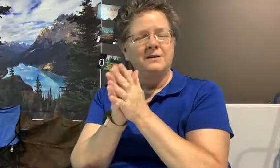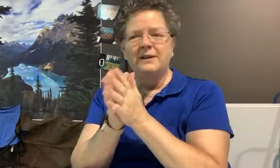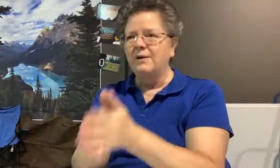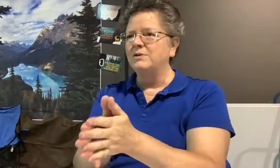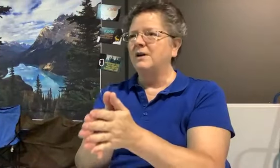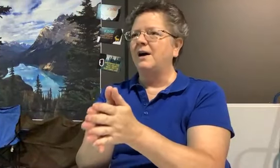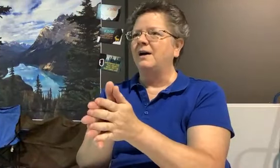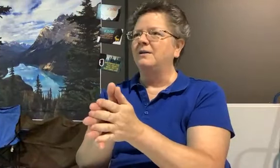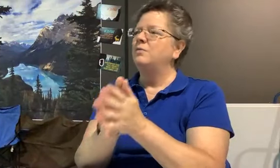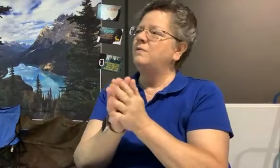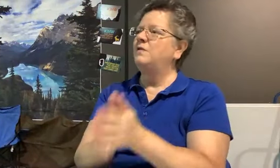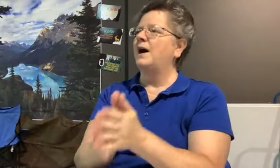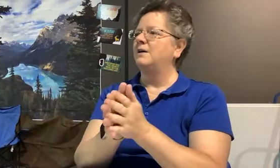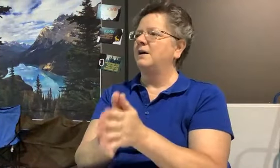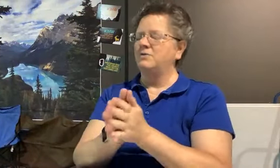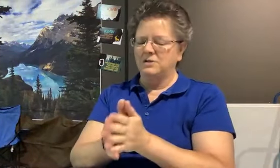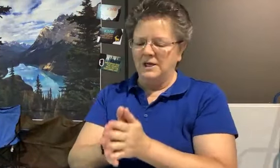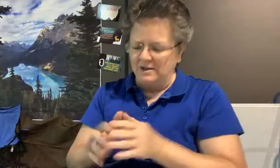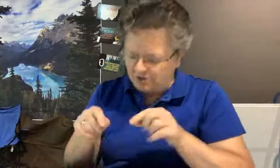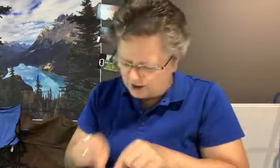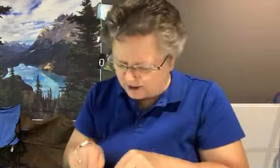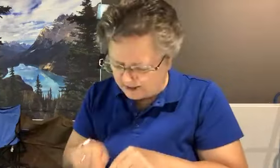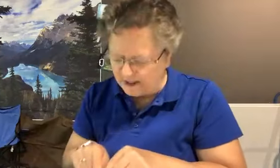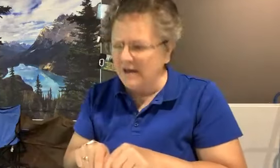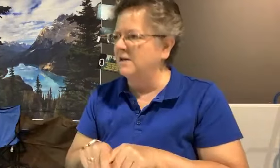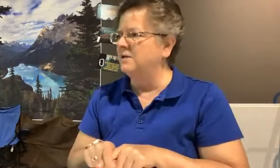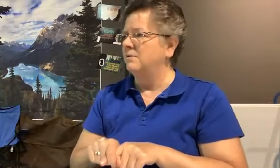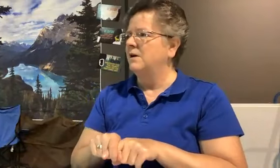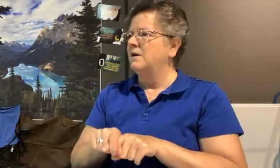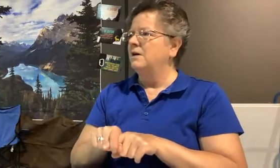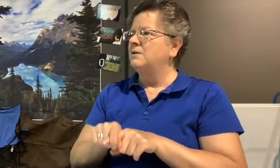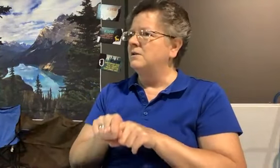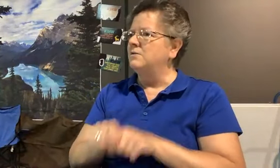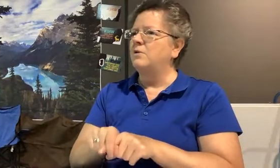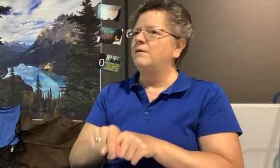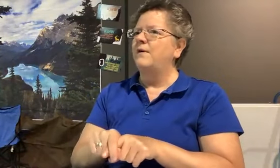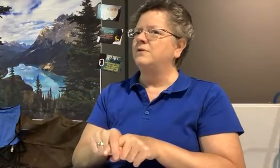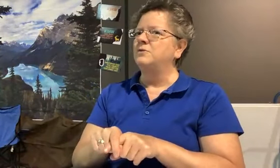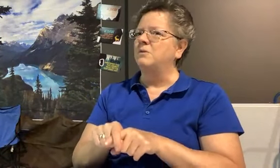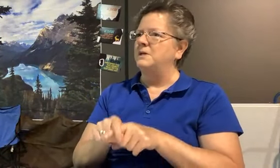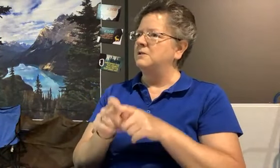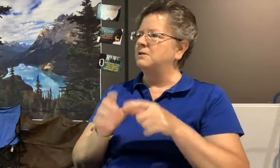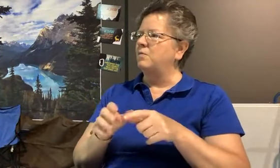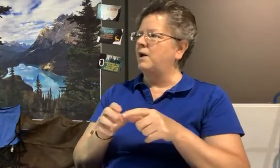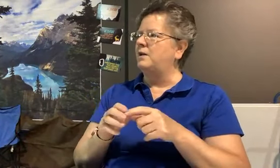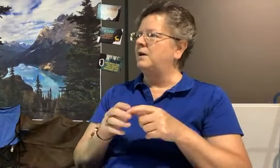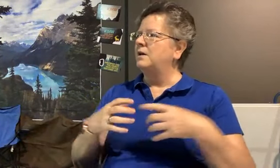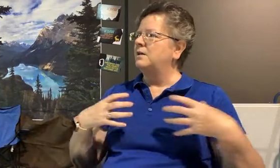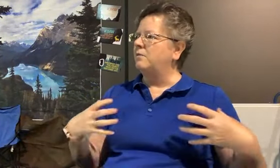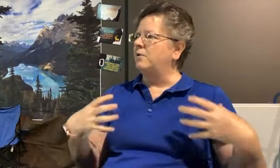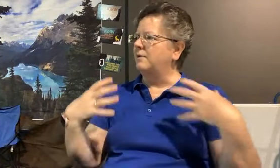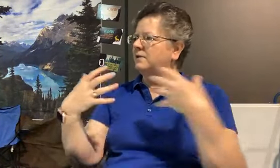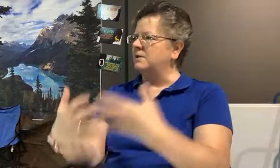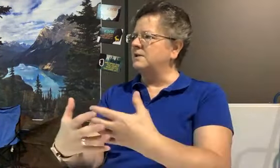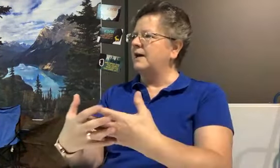That was God. We've got to understand, just like they needed to, the Lord of Heaven's armies is the one that will give us exactly